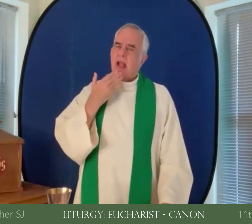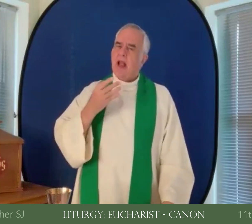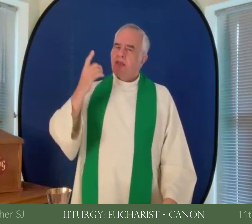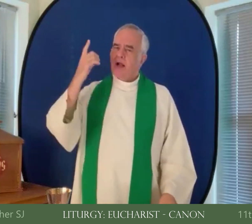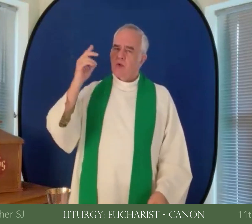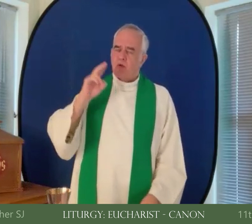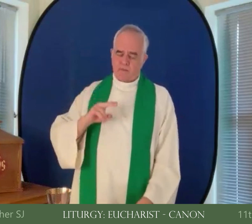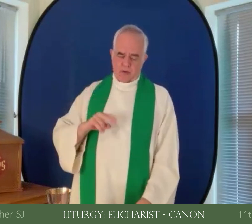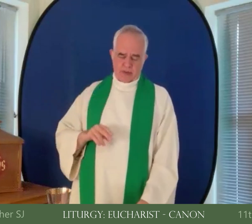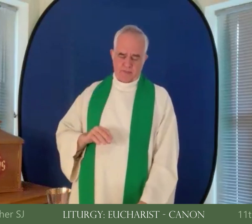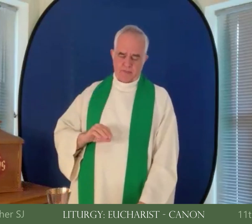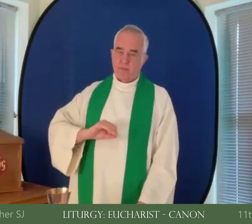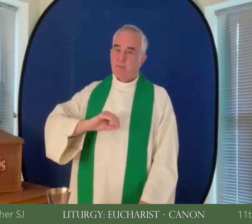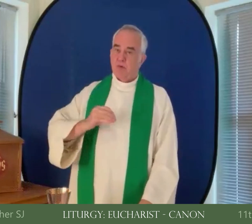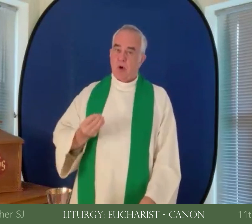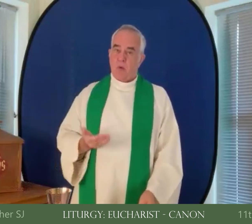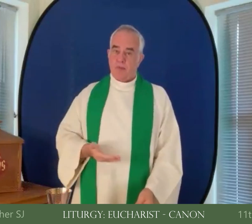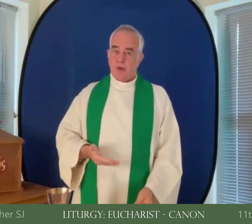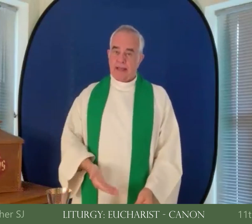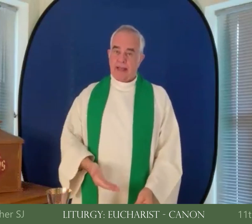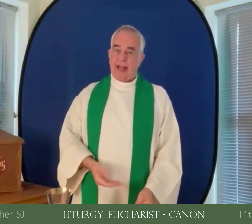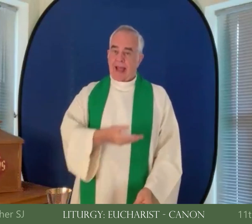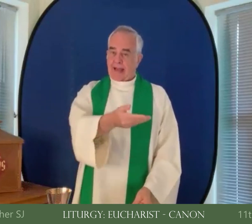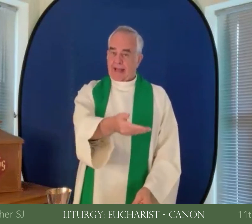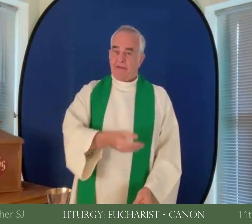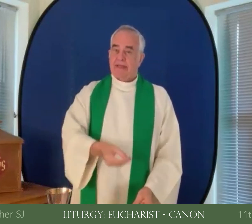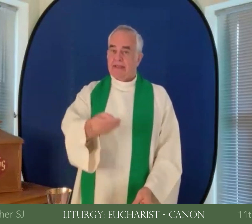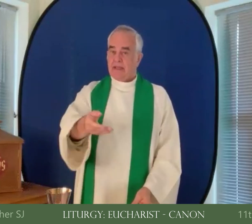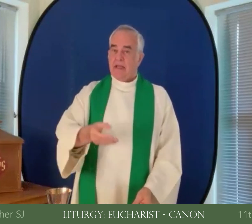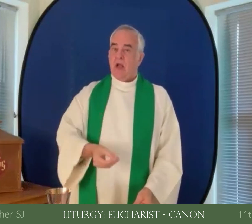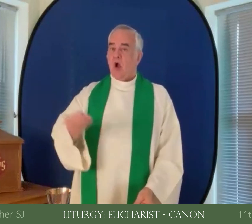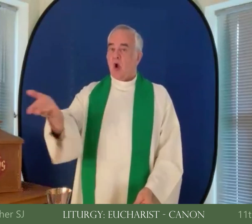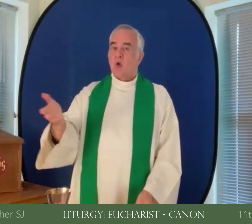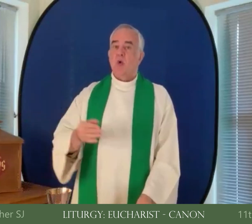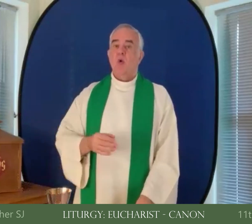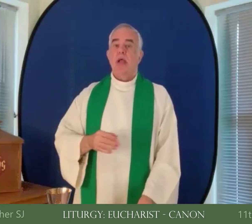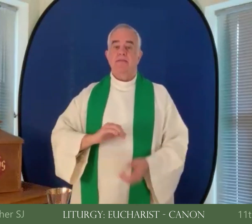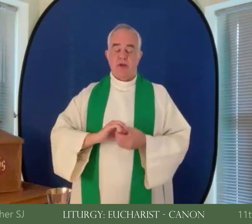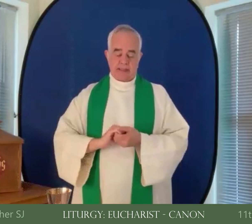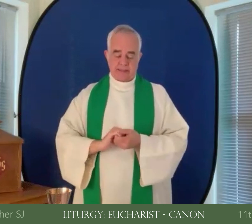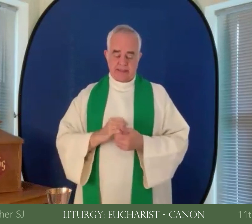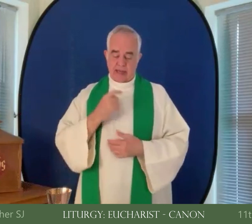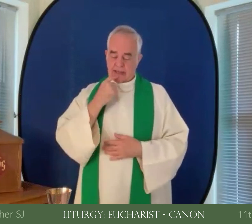He thanked you, Father, for the bread, gave it to his son,